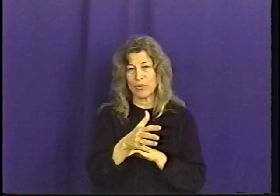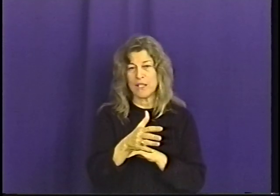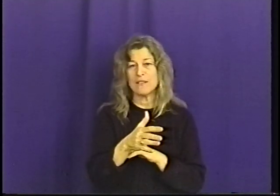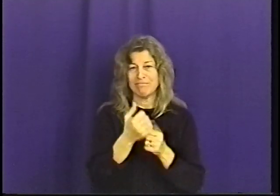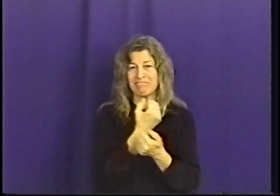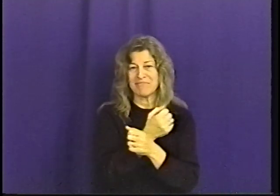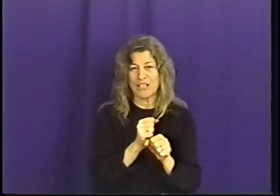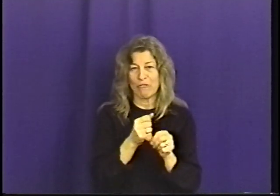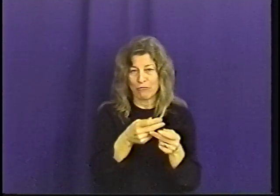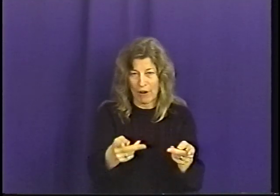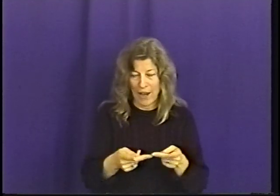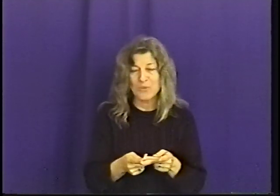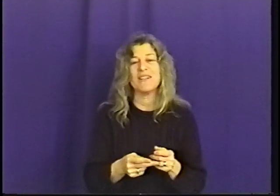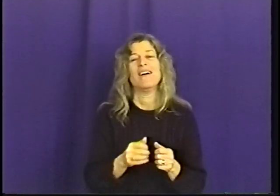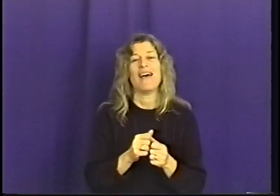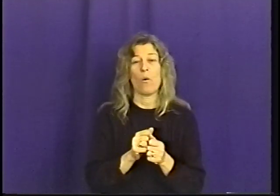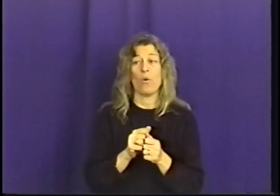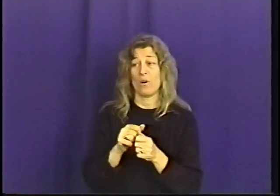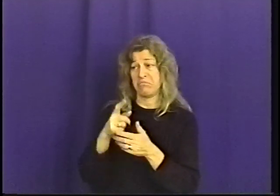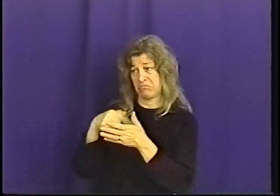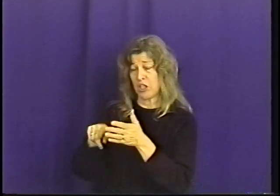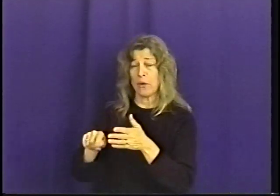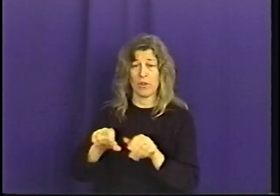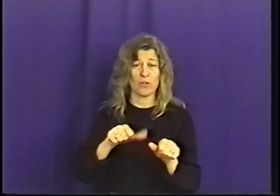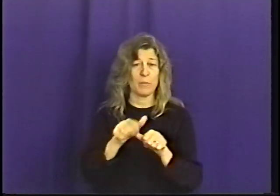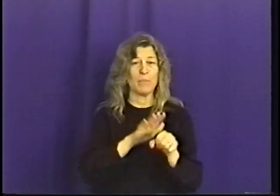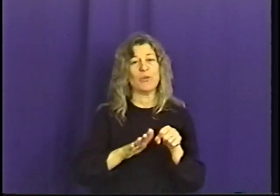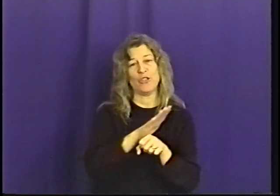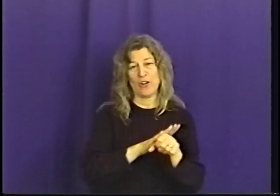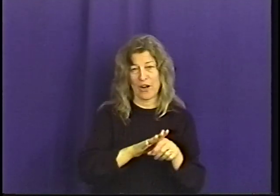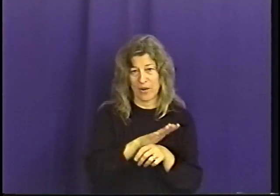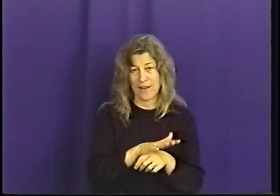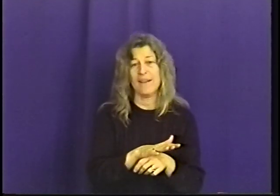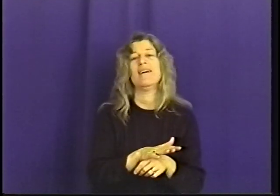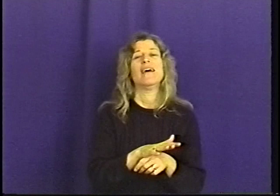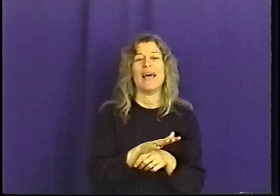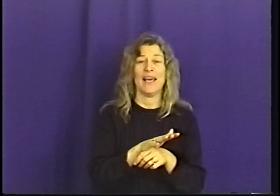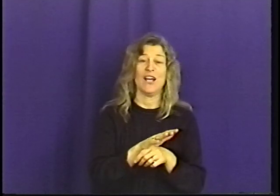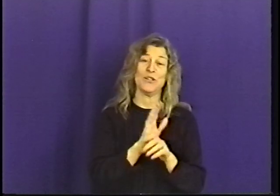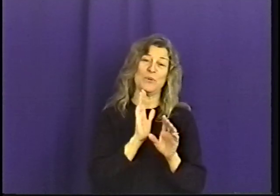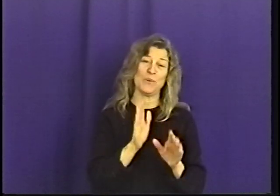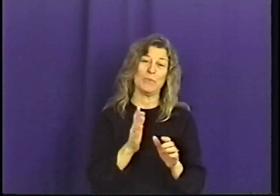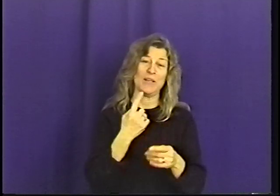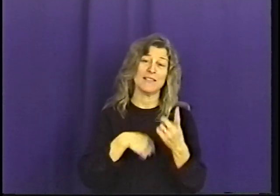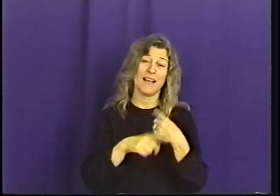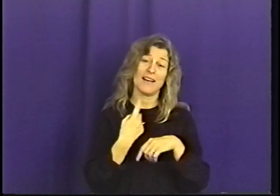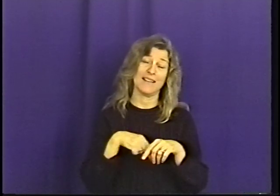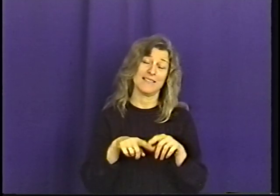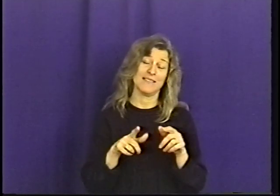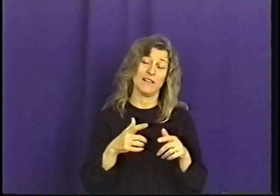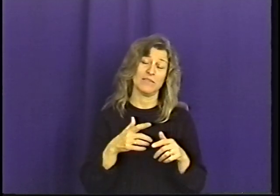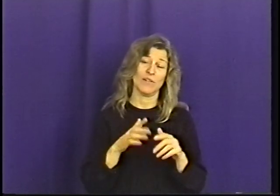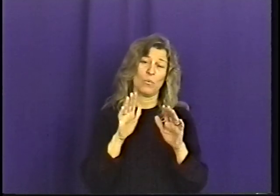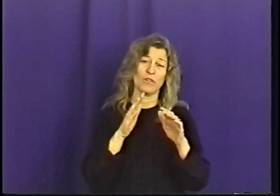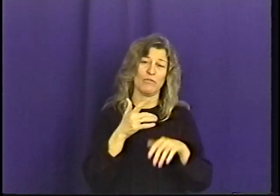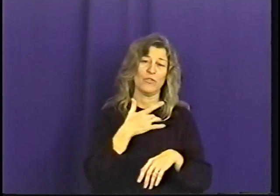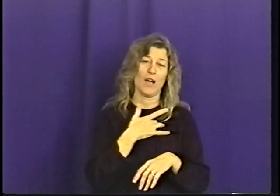pretty safe ground, or check with other people in your area, and you will be signing. This is a wonderful time